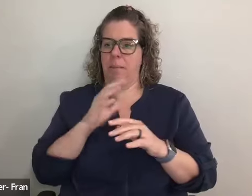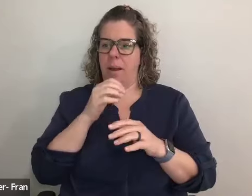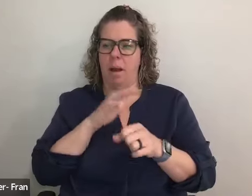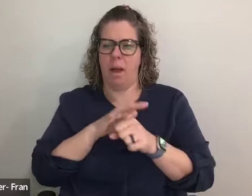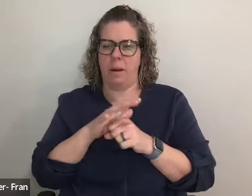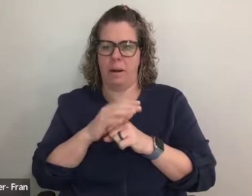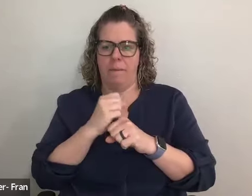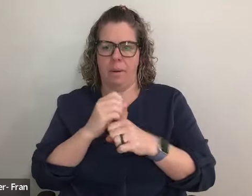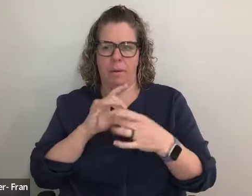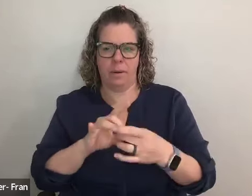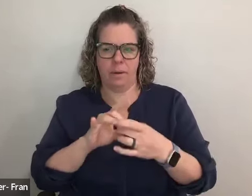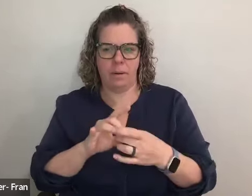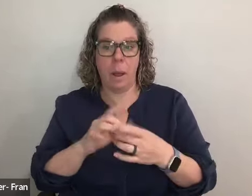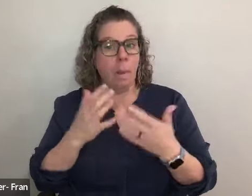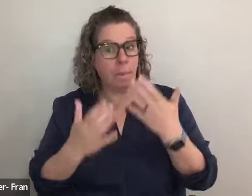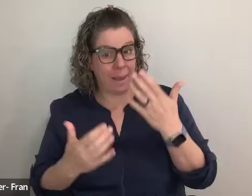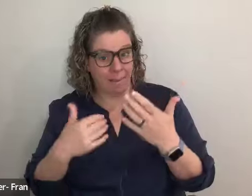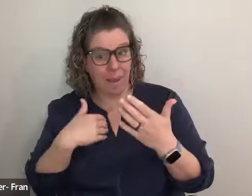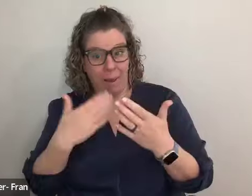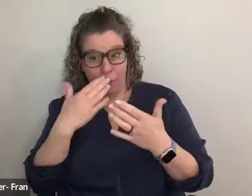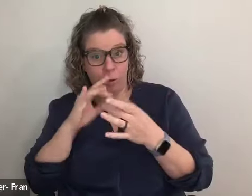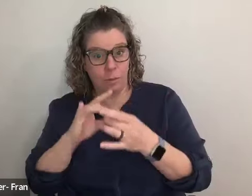there's not always an absence of the protective factors.